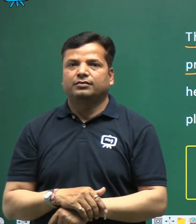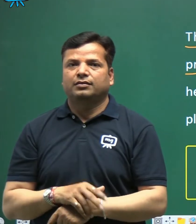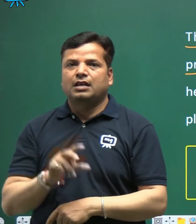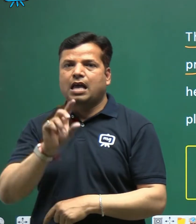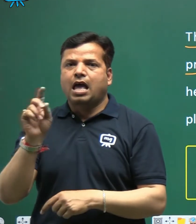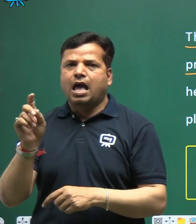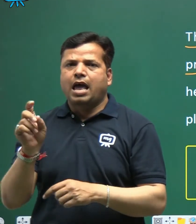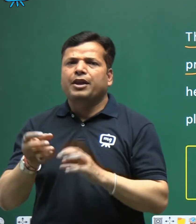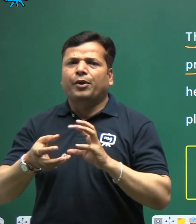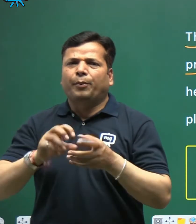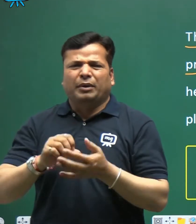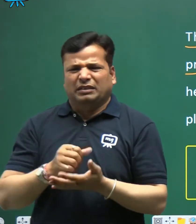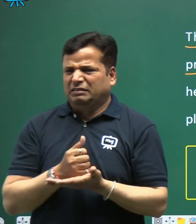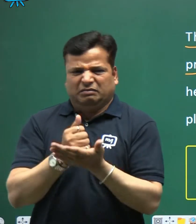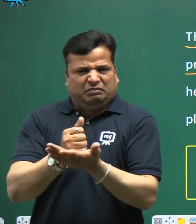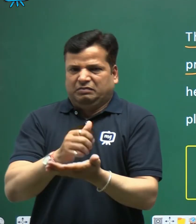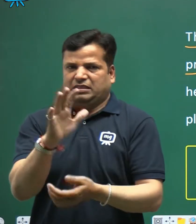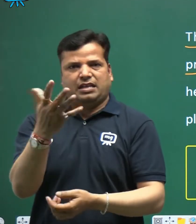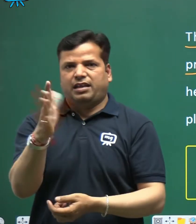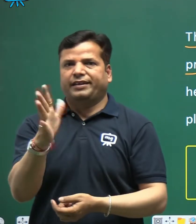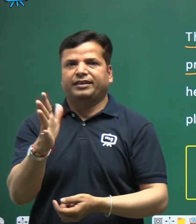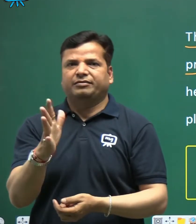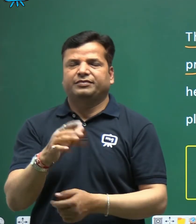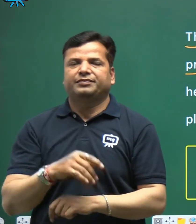and being helpless,